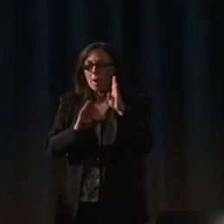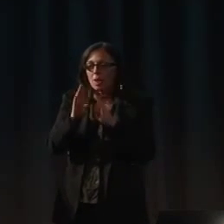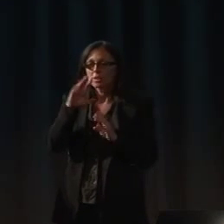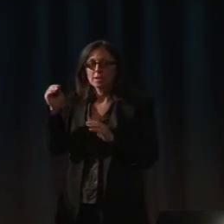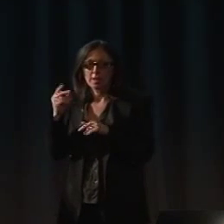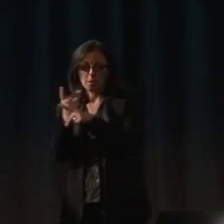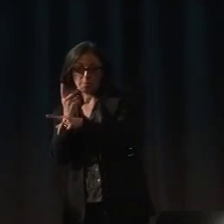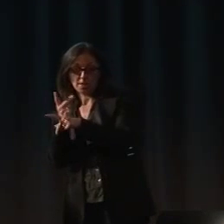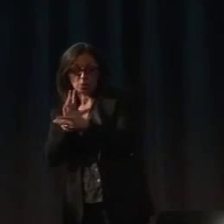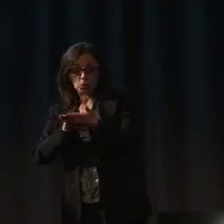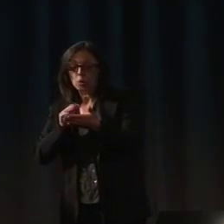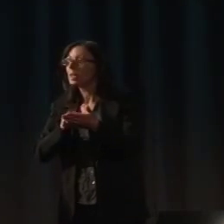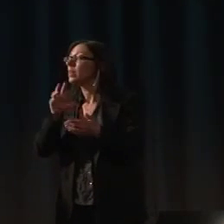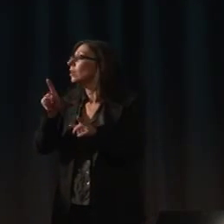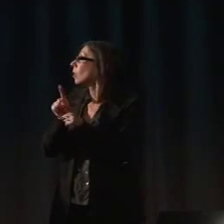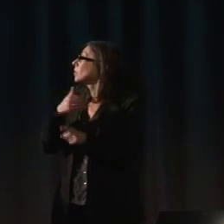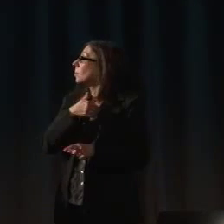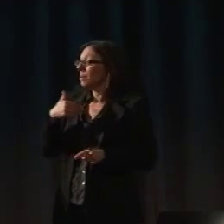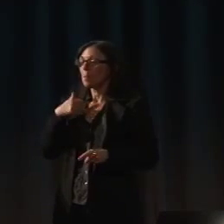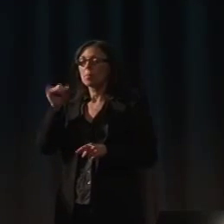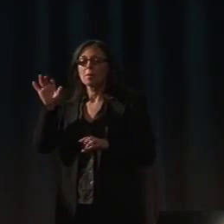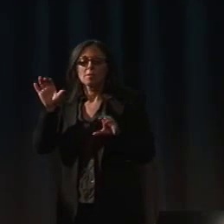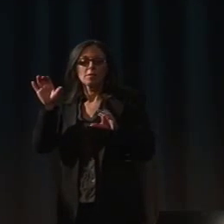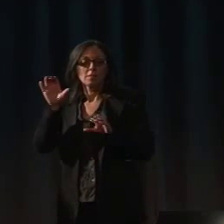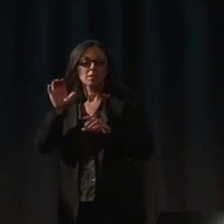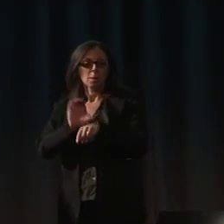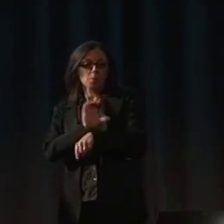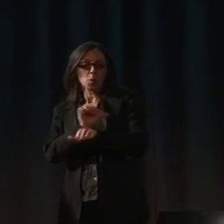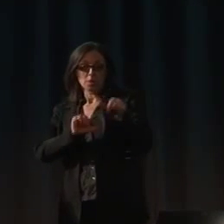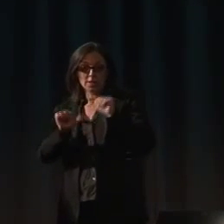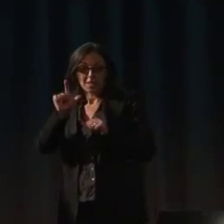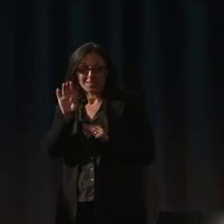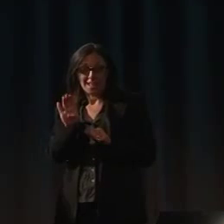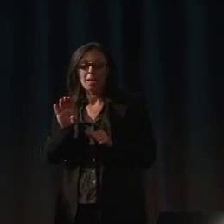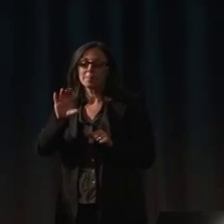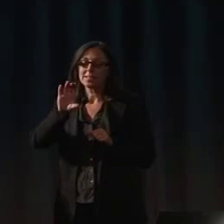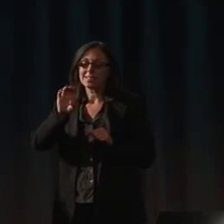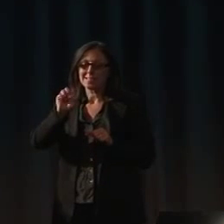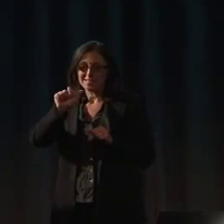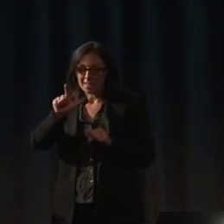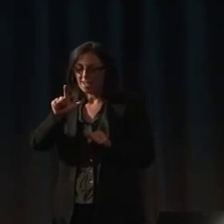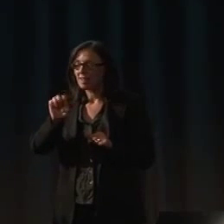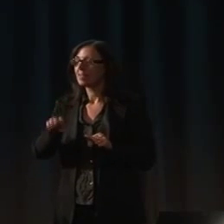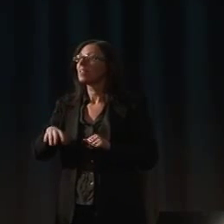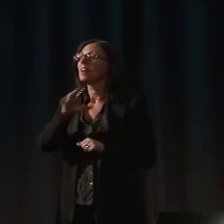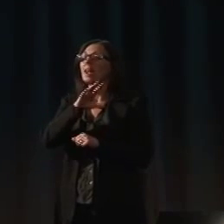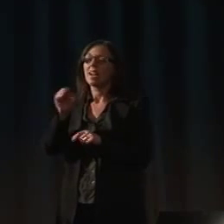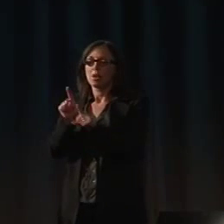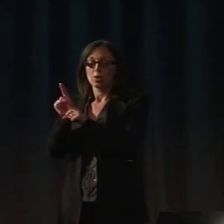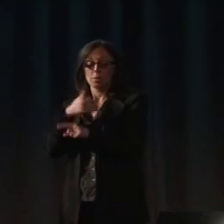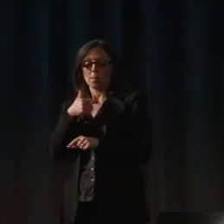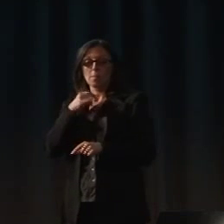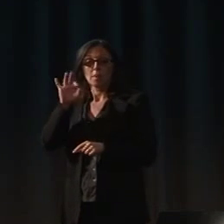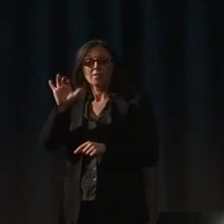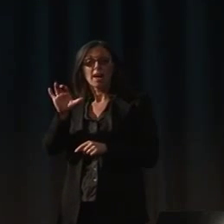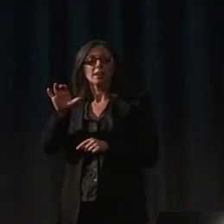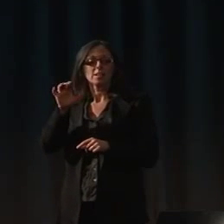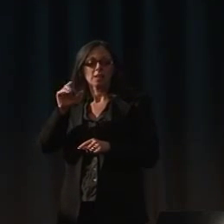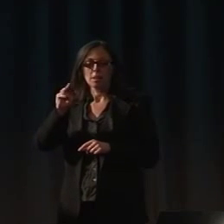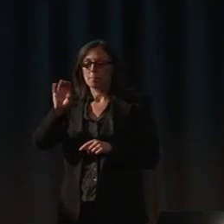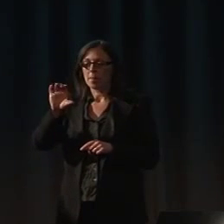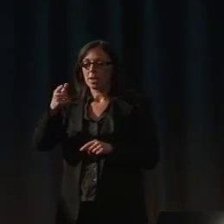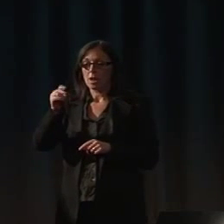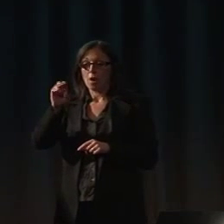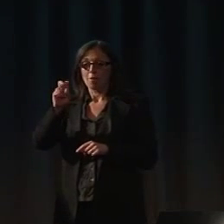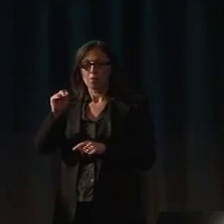Computer Science and Artificial Intelligence Laboratory, or CSAIL, and a member of the faculty of the McGovern Institute for Brain Research. He was